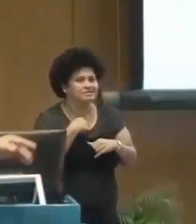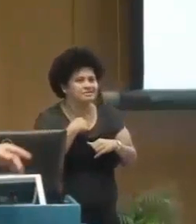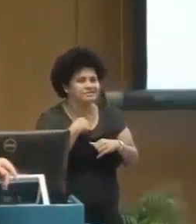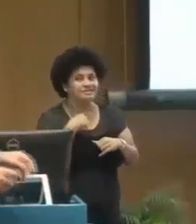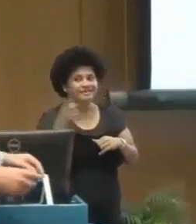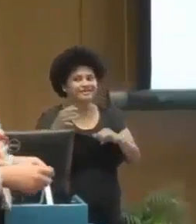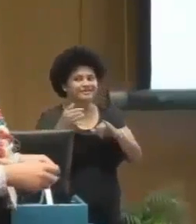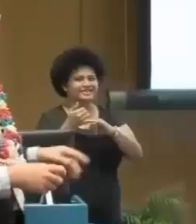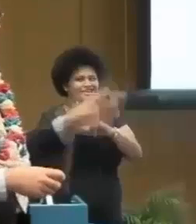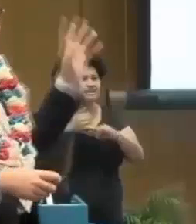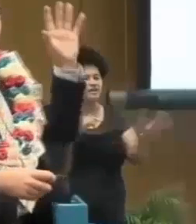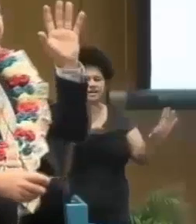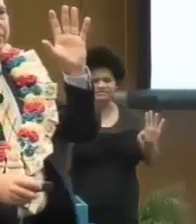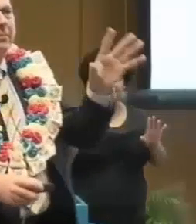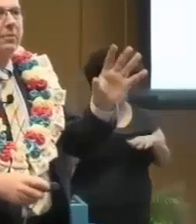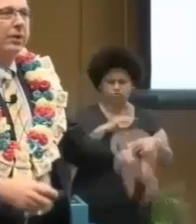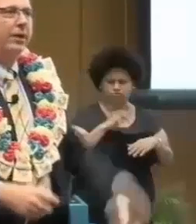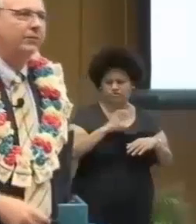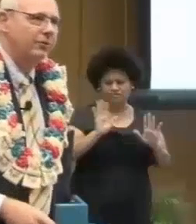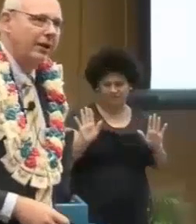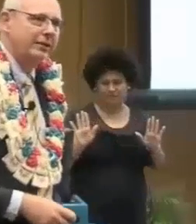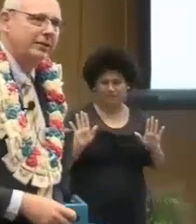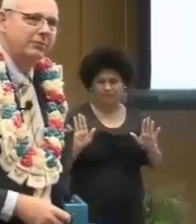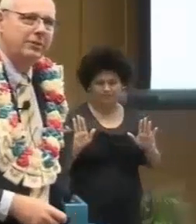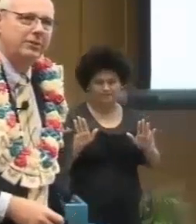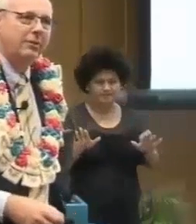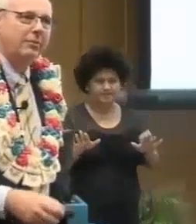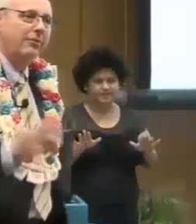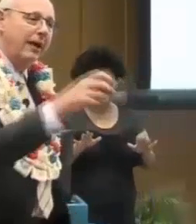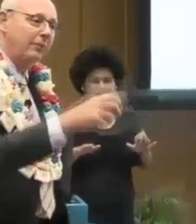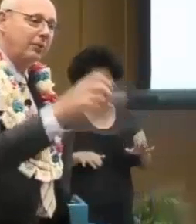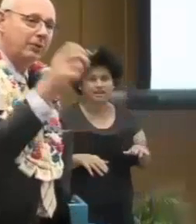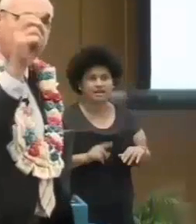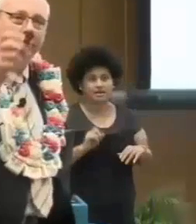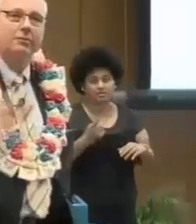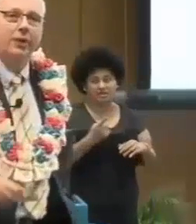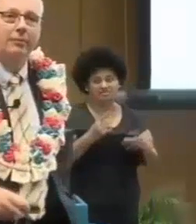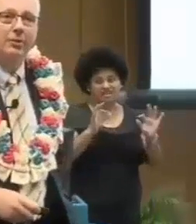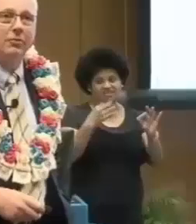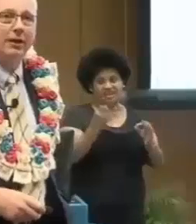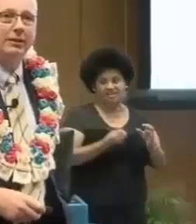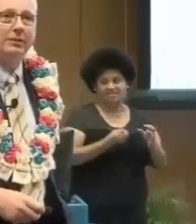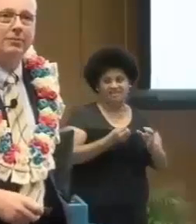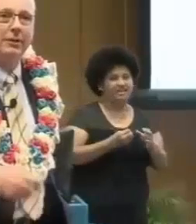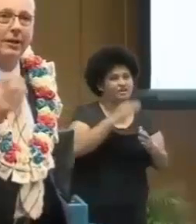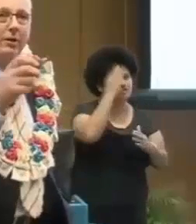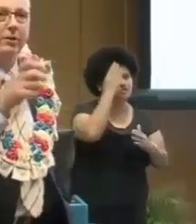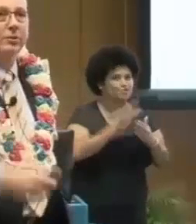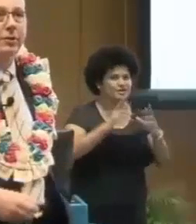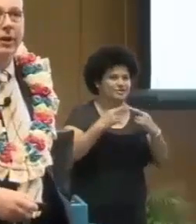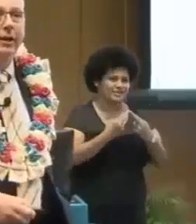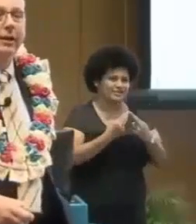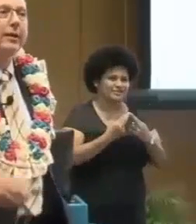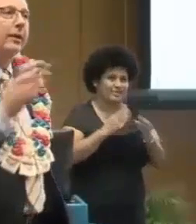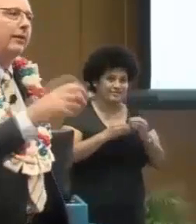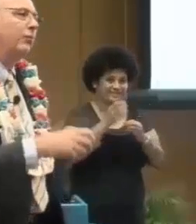Panic. Okay, no, don't panic. We didn't have student relationship officer at this time, but if they had, we would have said, ring up your student relationship officer and get onto